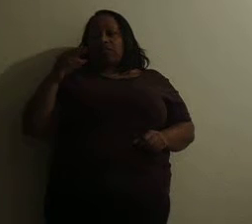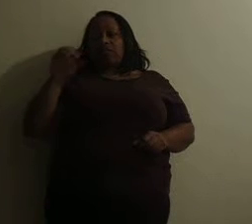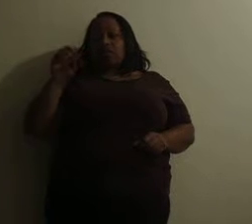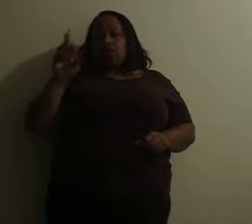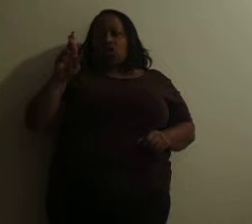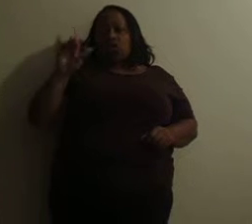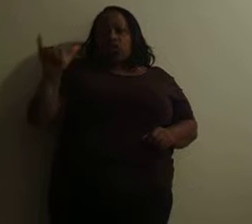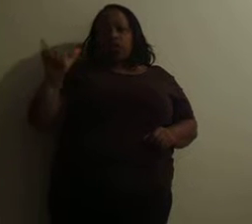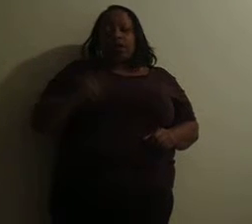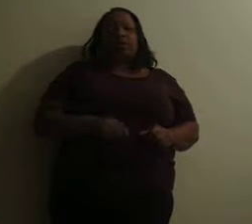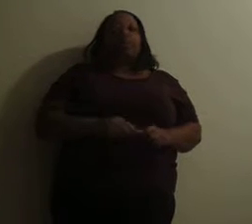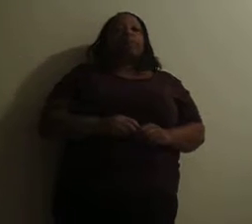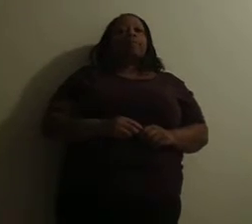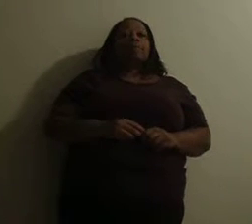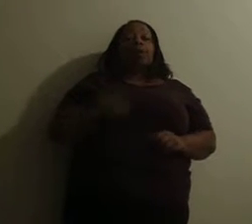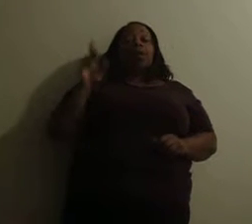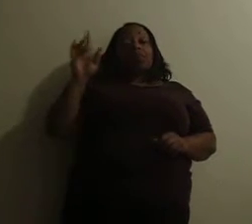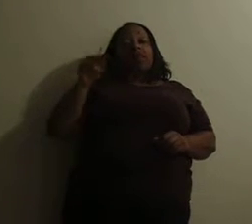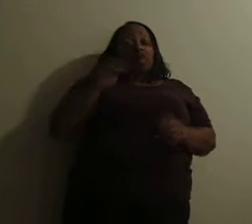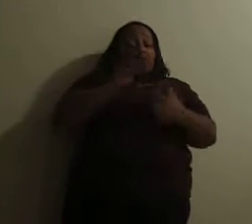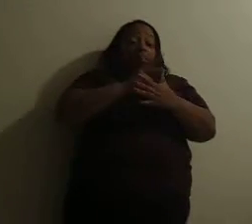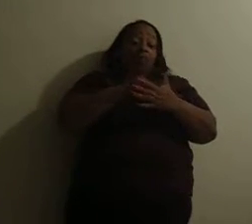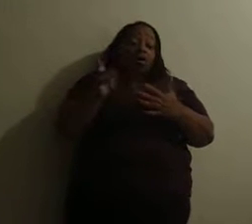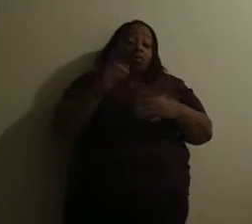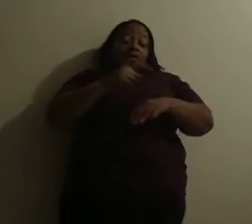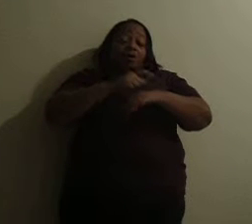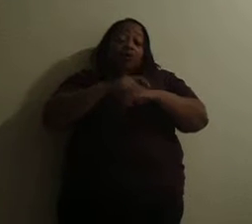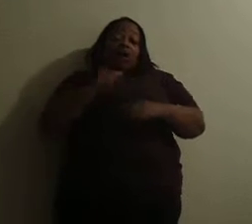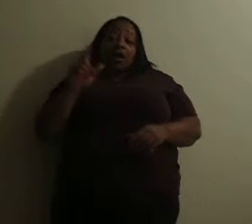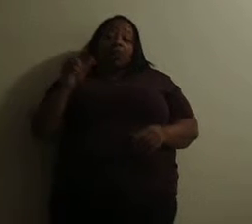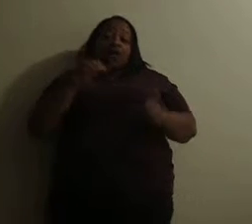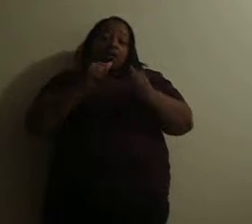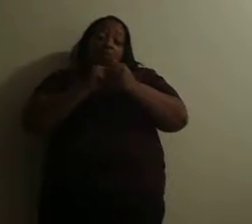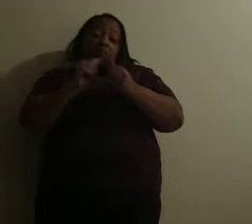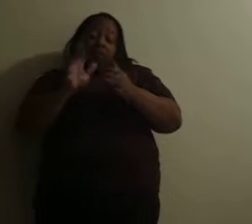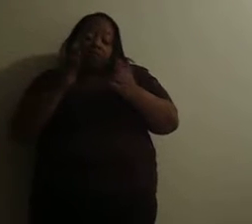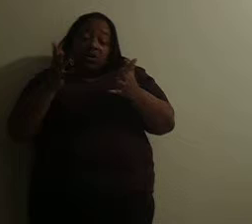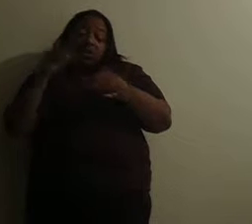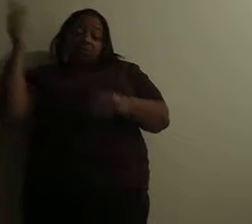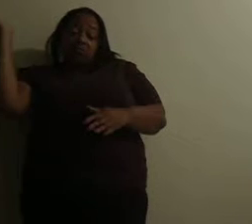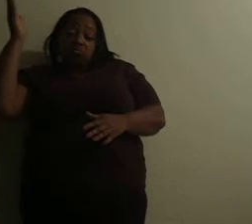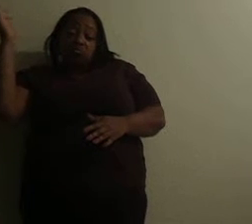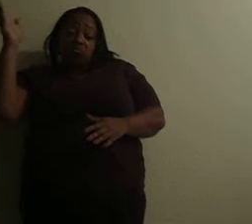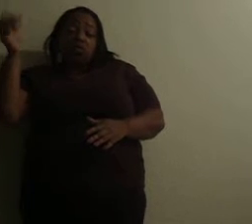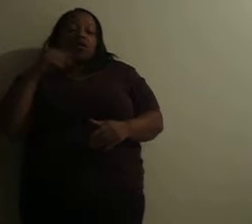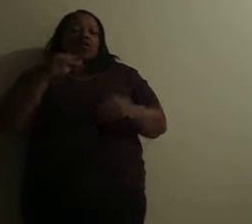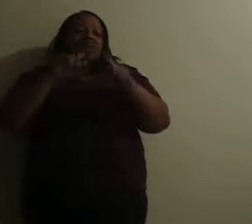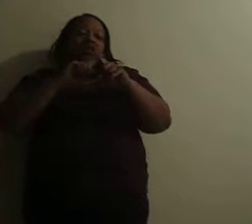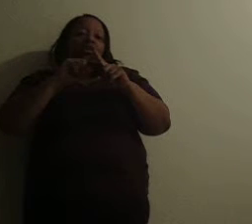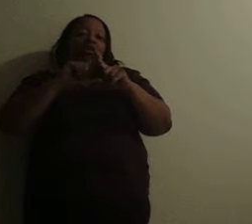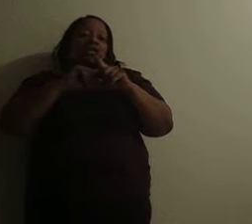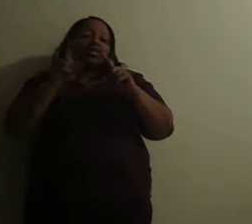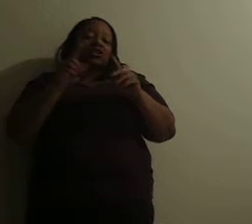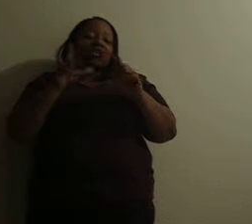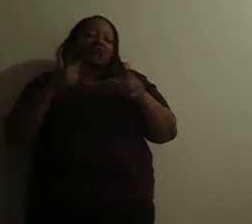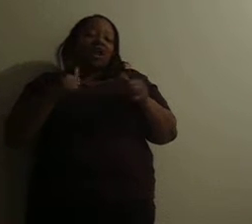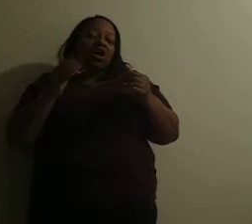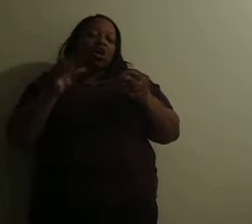So in that 3-week period after his lecture, we did all kinds of different research, reading and writing assignments, which